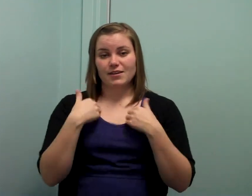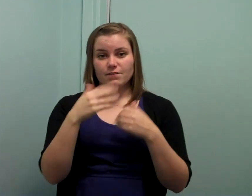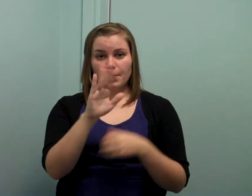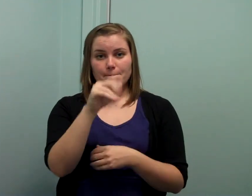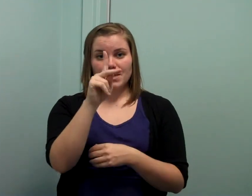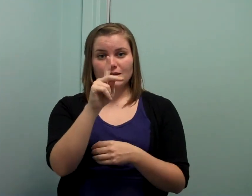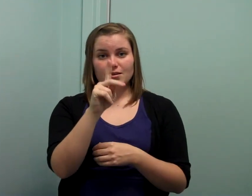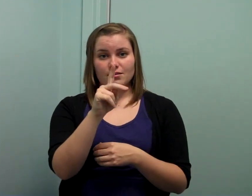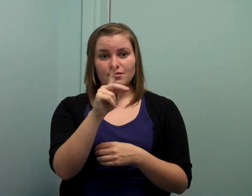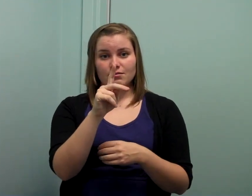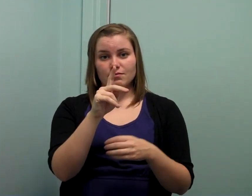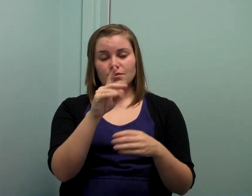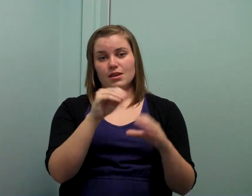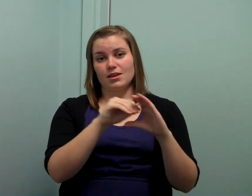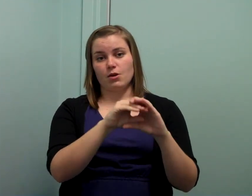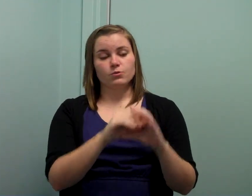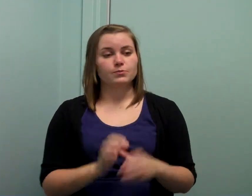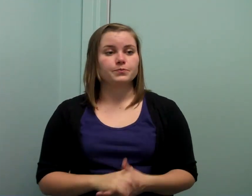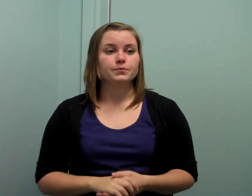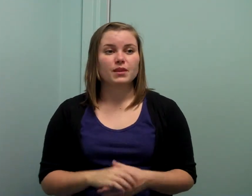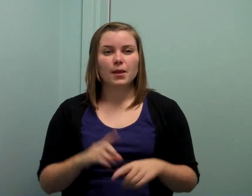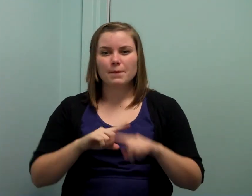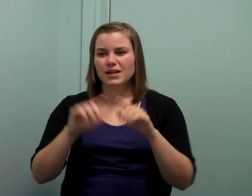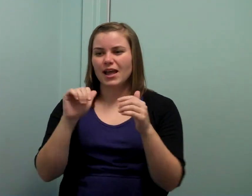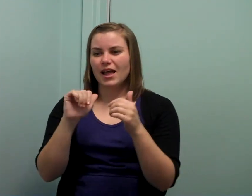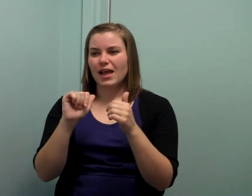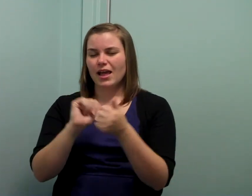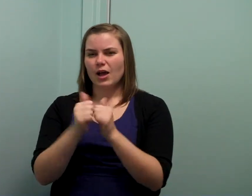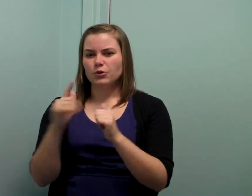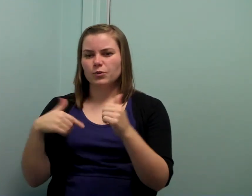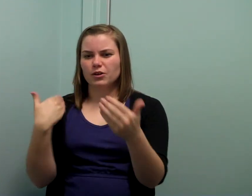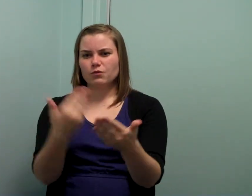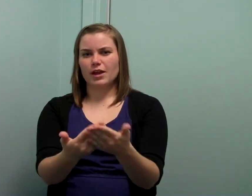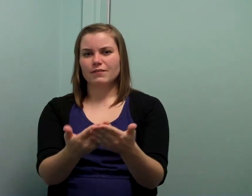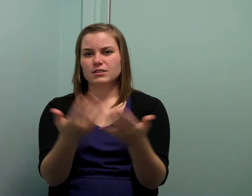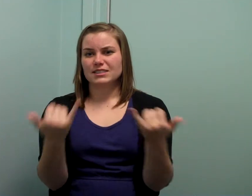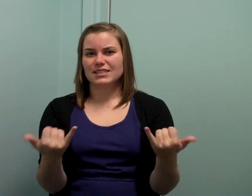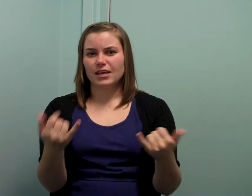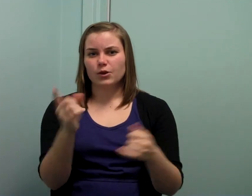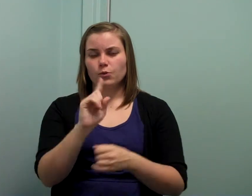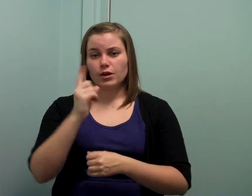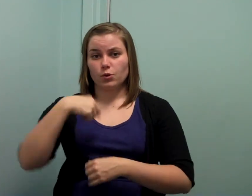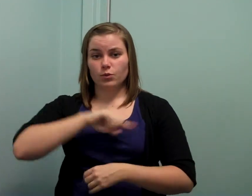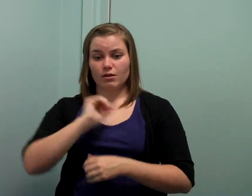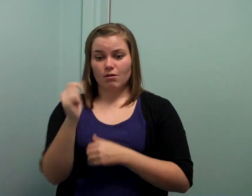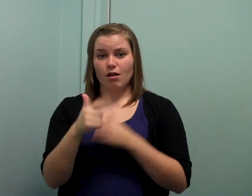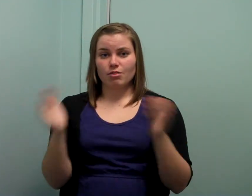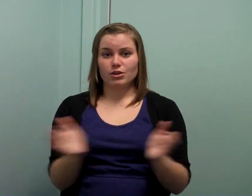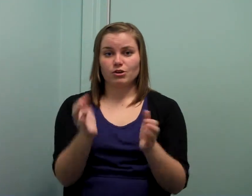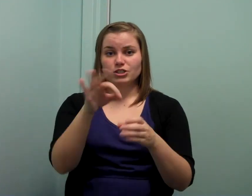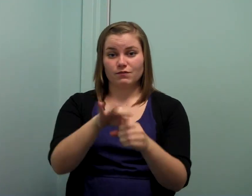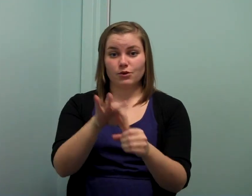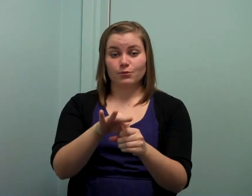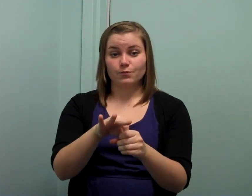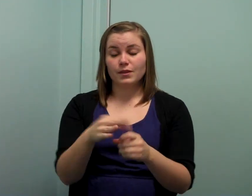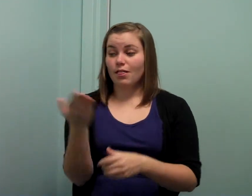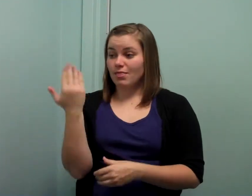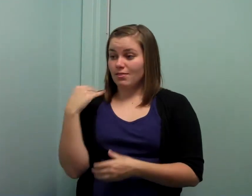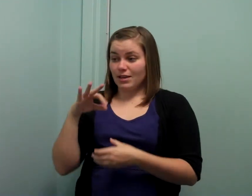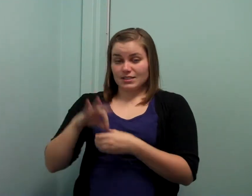get to the point where all of us now are encouraged to participate, whether we do or not? Well, the good thing about this last election is we got